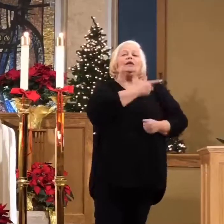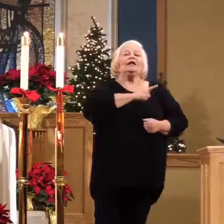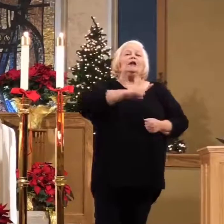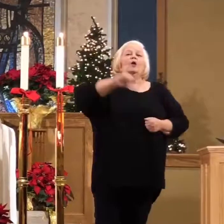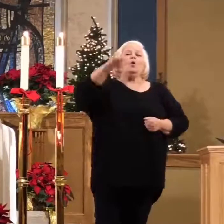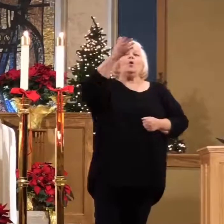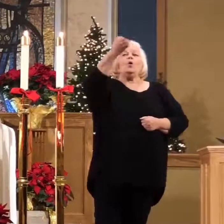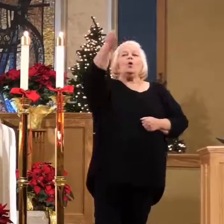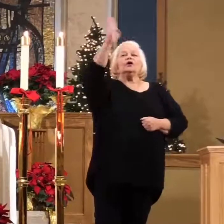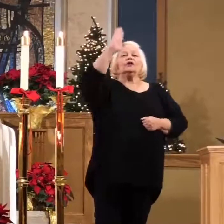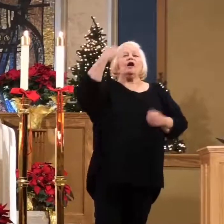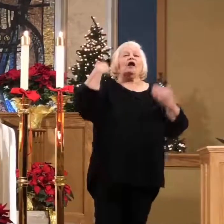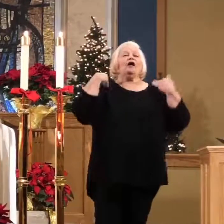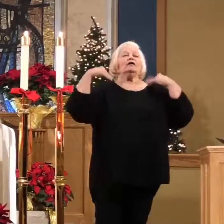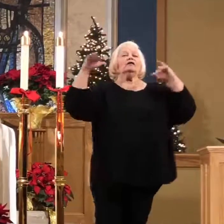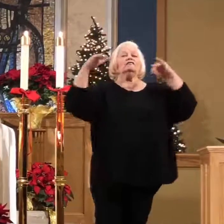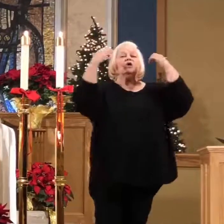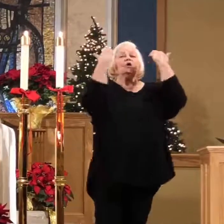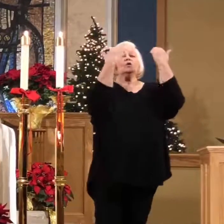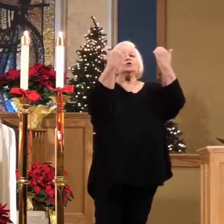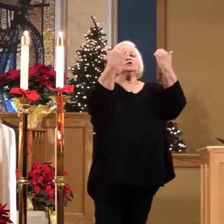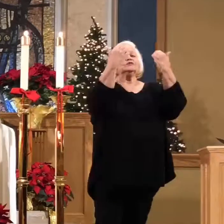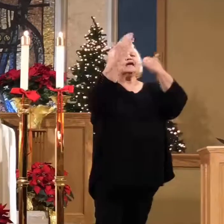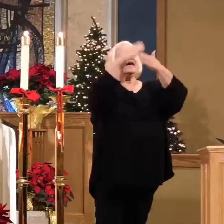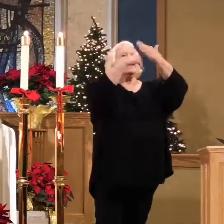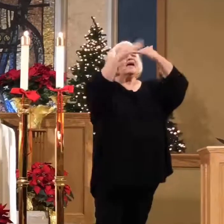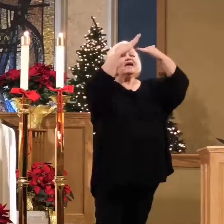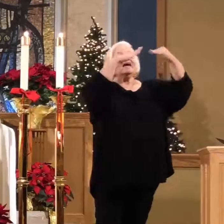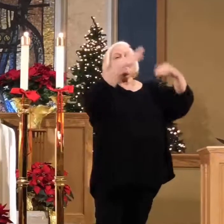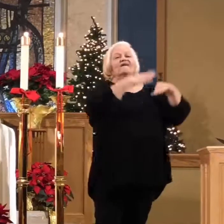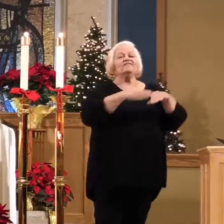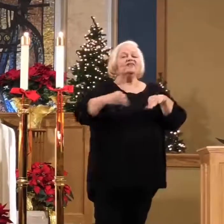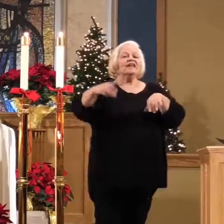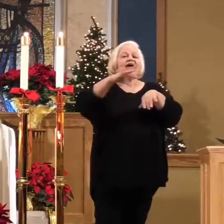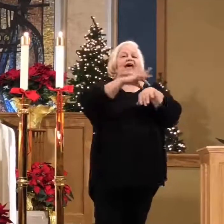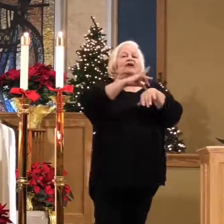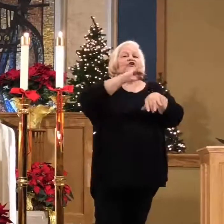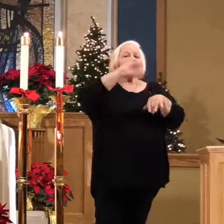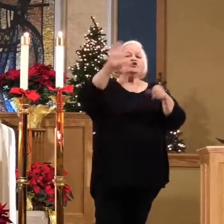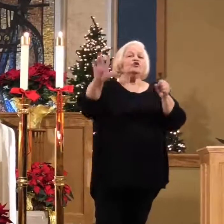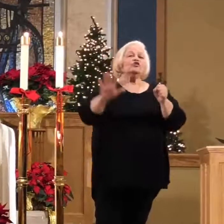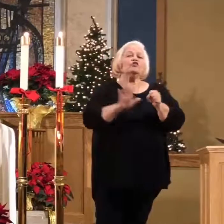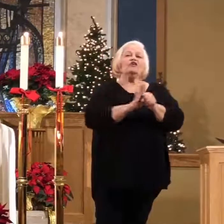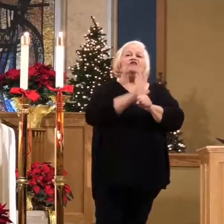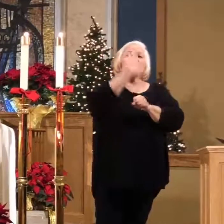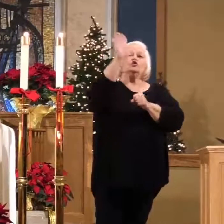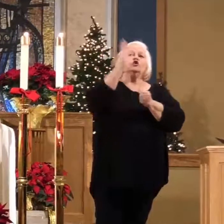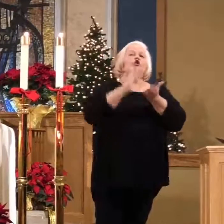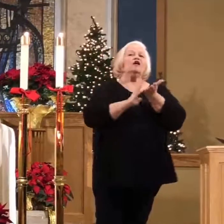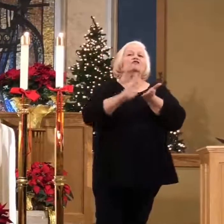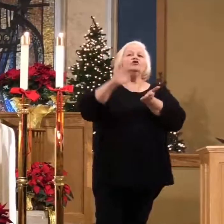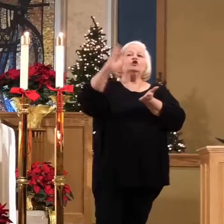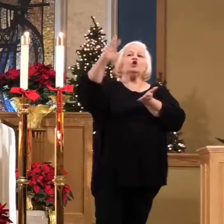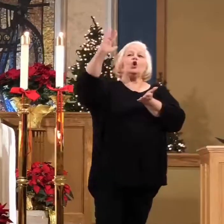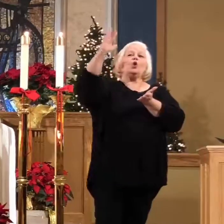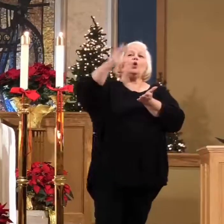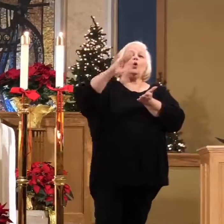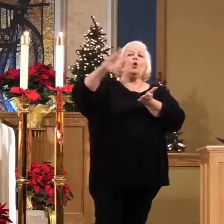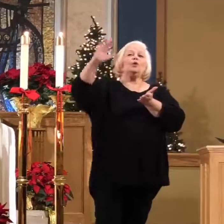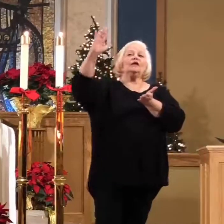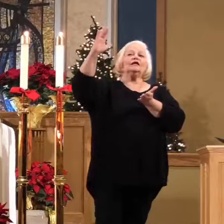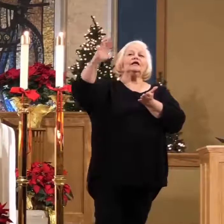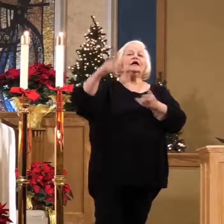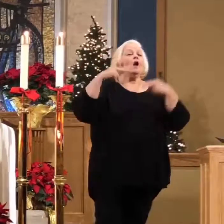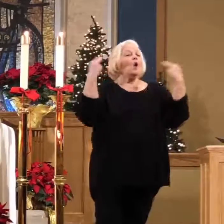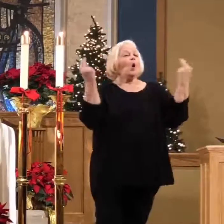holy Lord God of hosts, heaven and earth are full of your